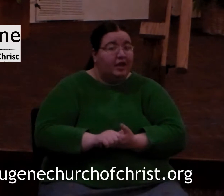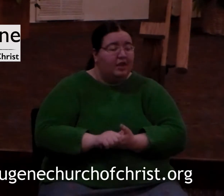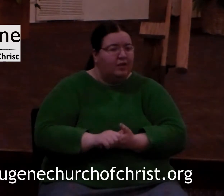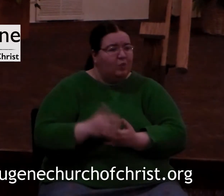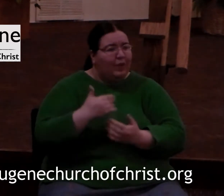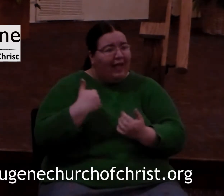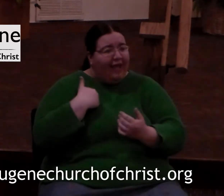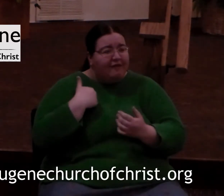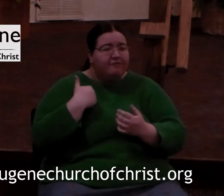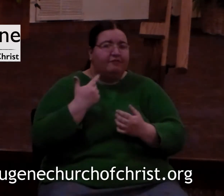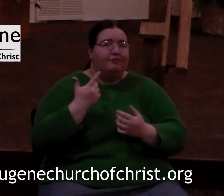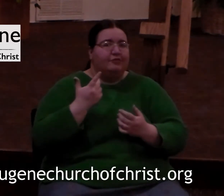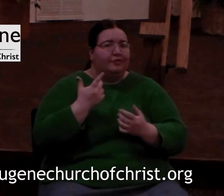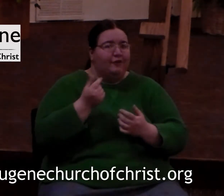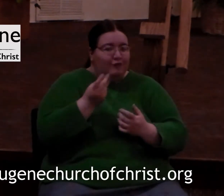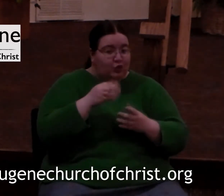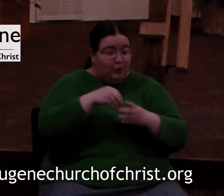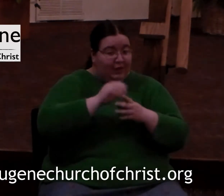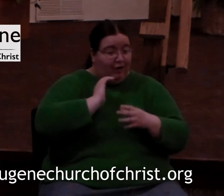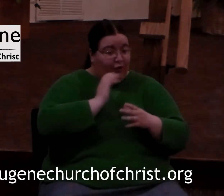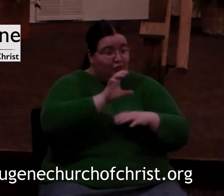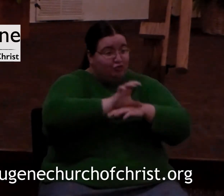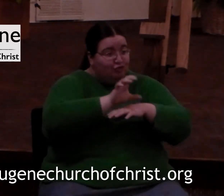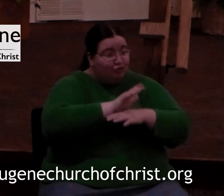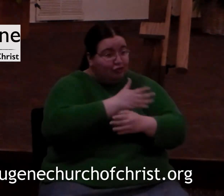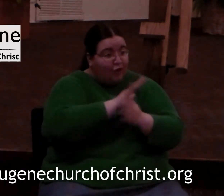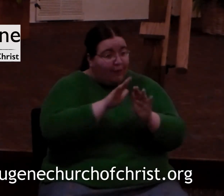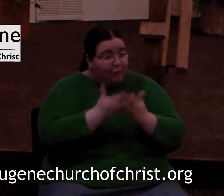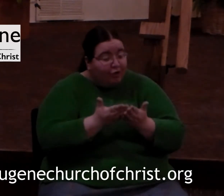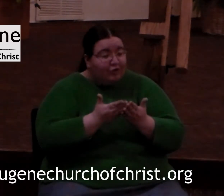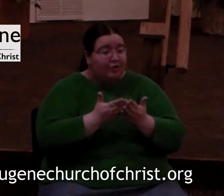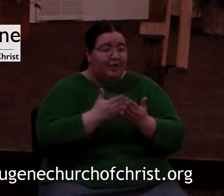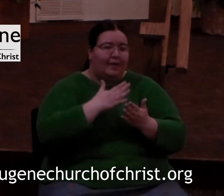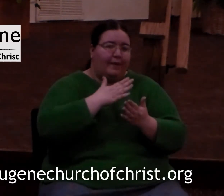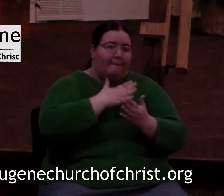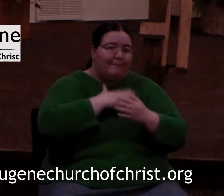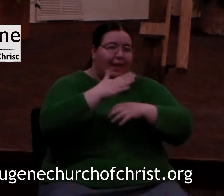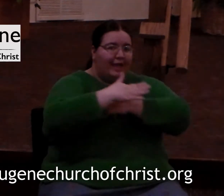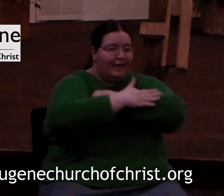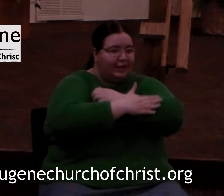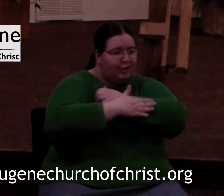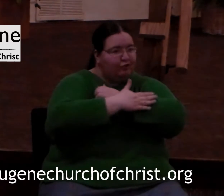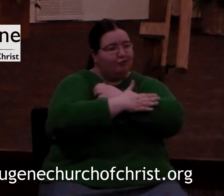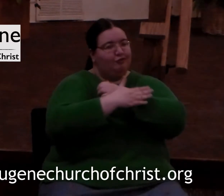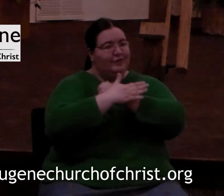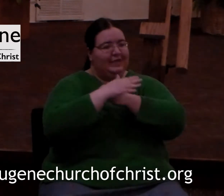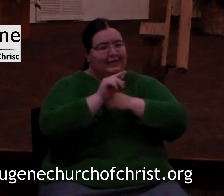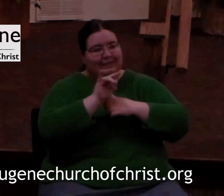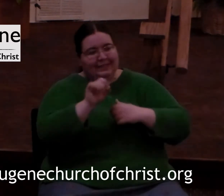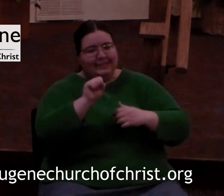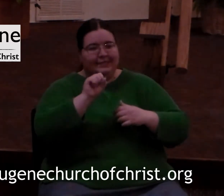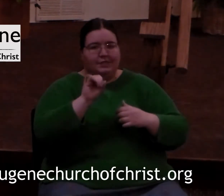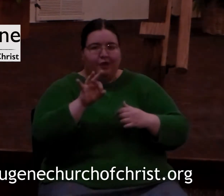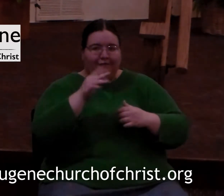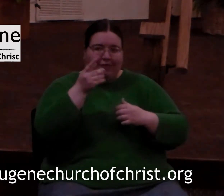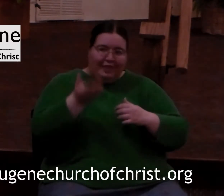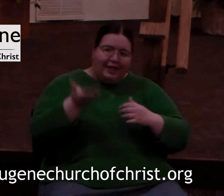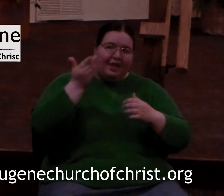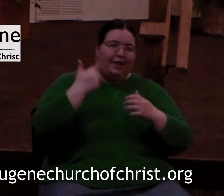of stuff. A lot of churches you will walk into this morning, you will find a flag somewhere. A lot of churches you walk into this morning, you will find the flag right